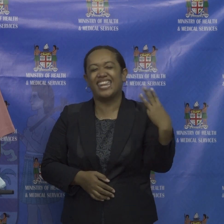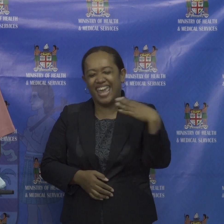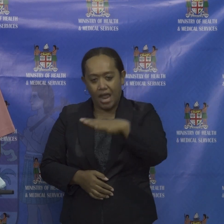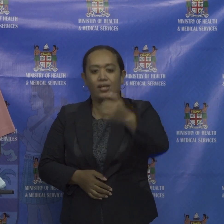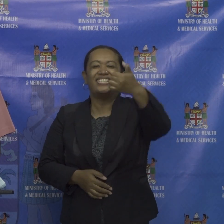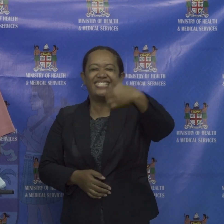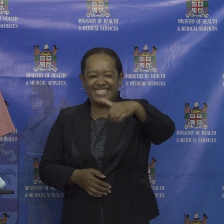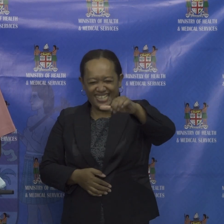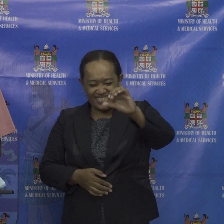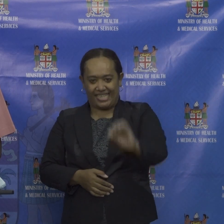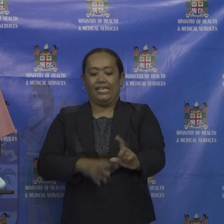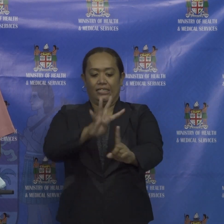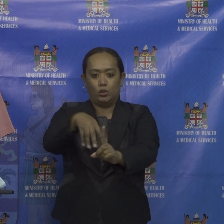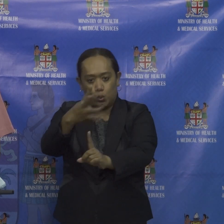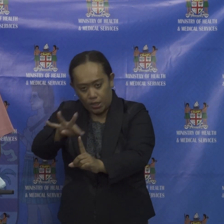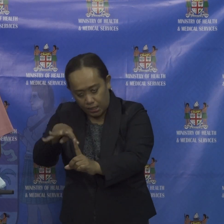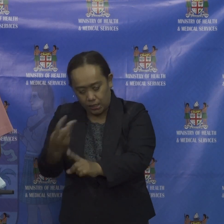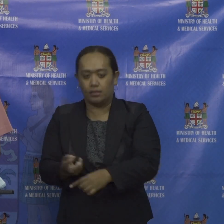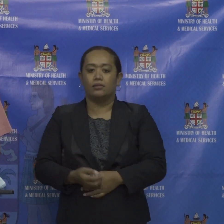255,360 screened and